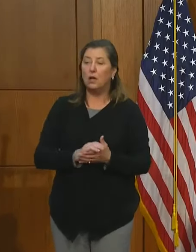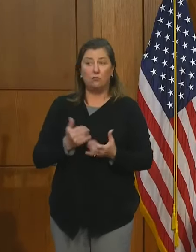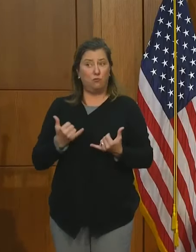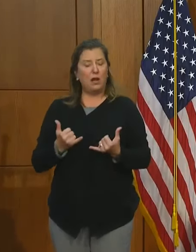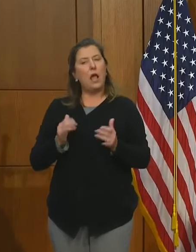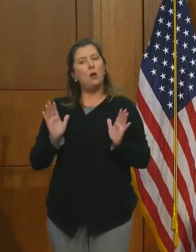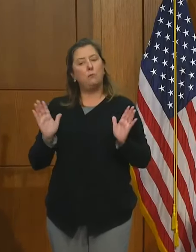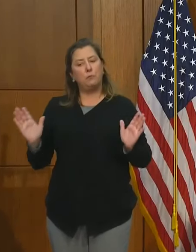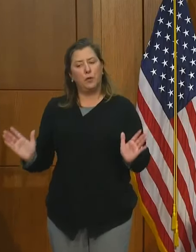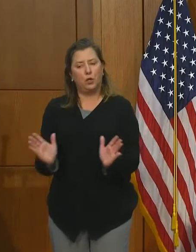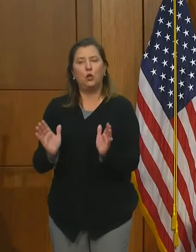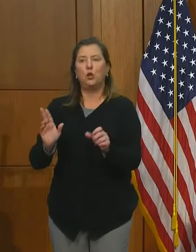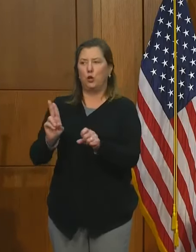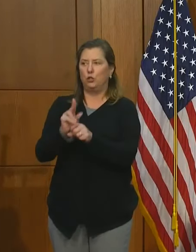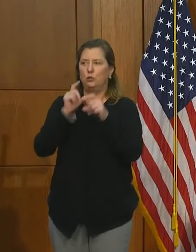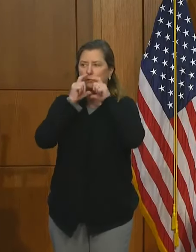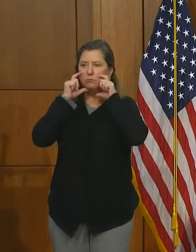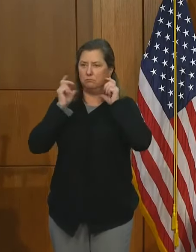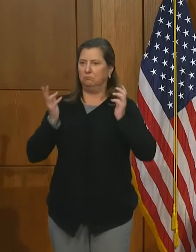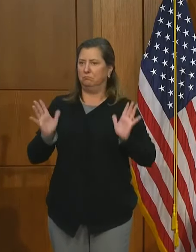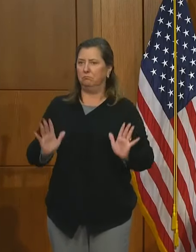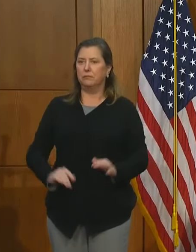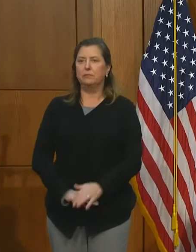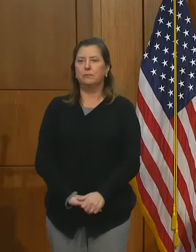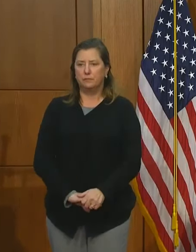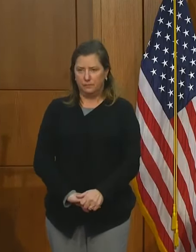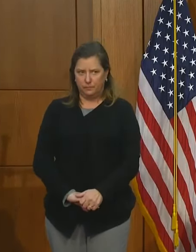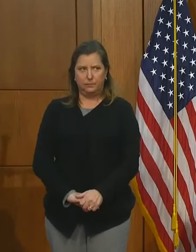we're encouraging the use of facial protection.